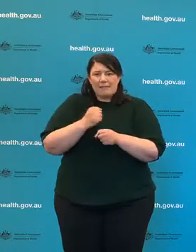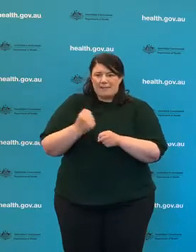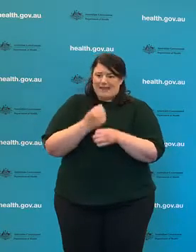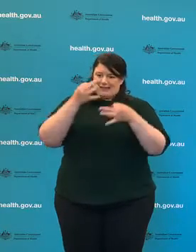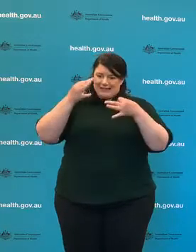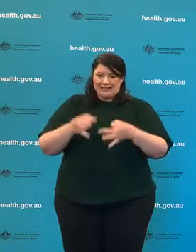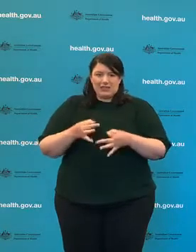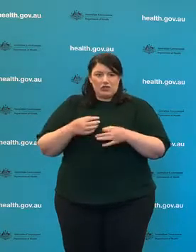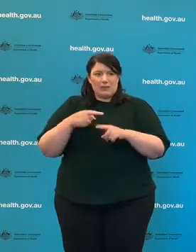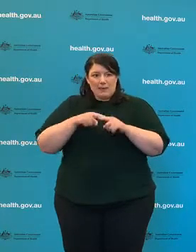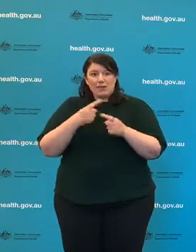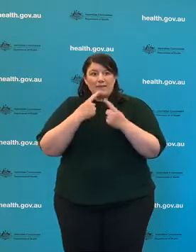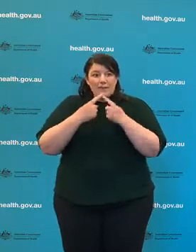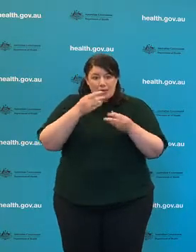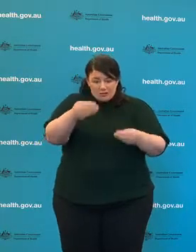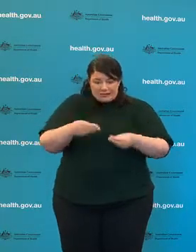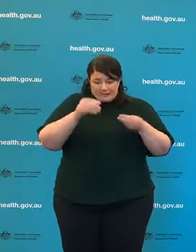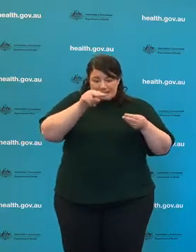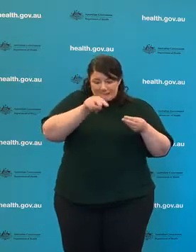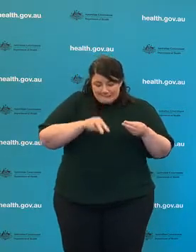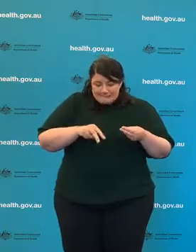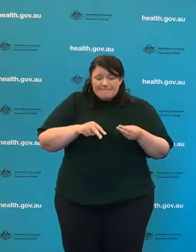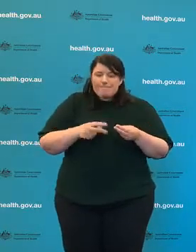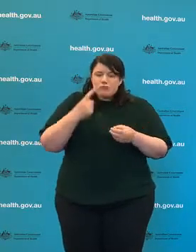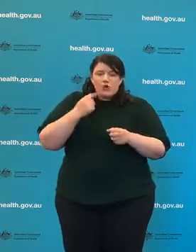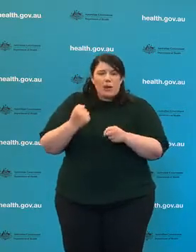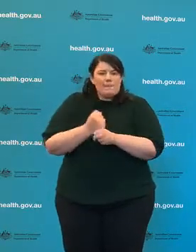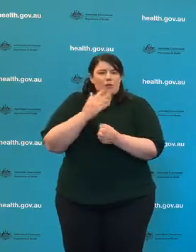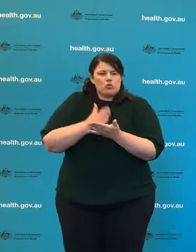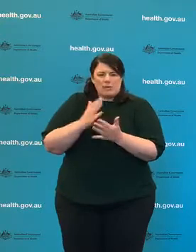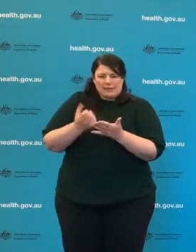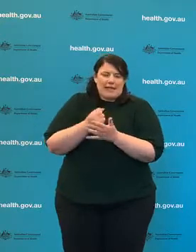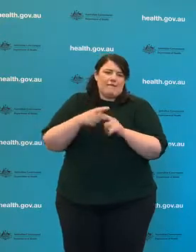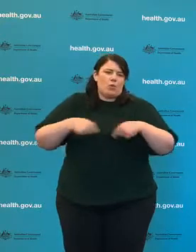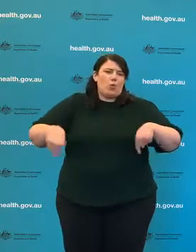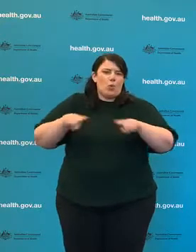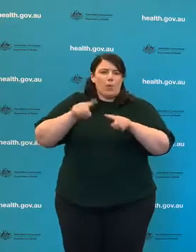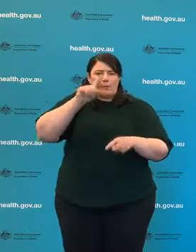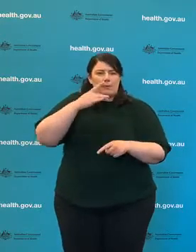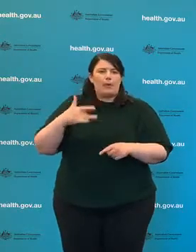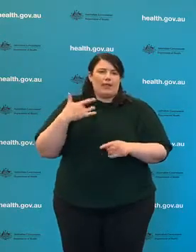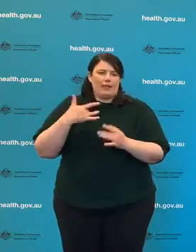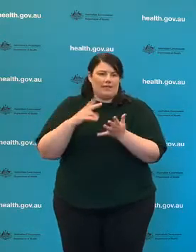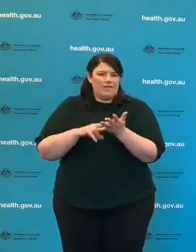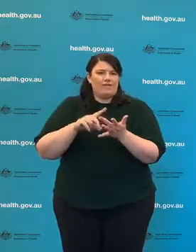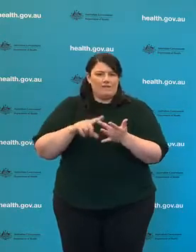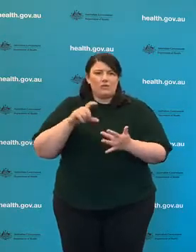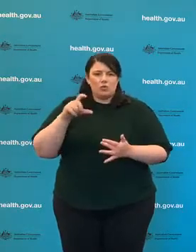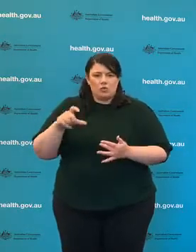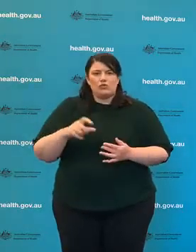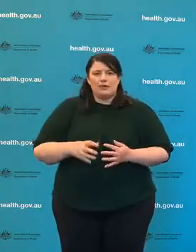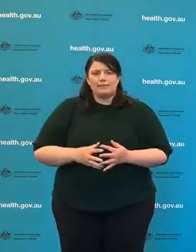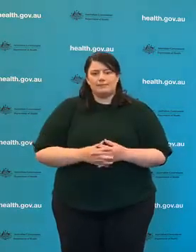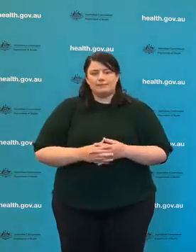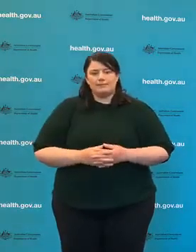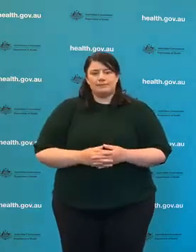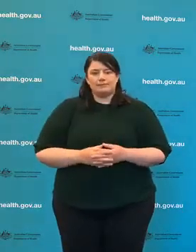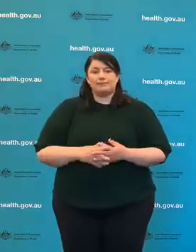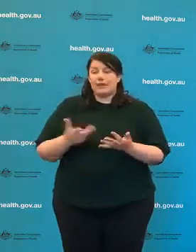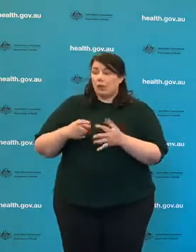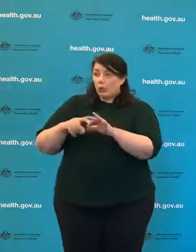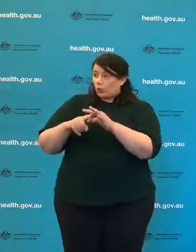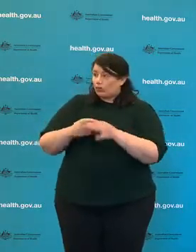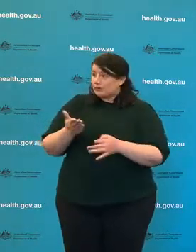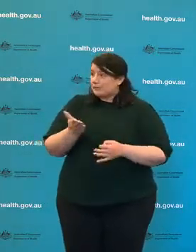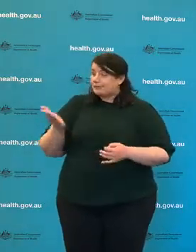sure that this is the safest exit from restrictions that they can possibly do. And I'll take some